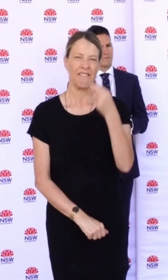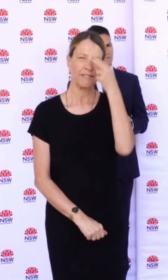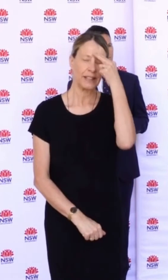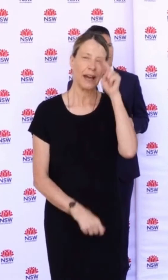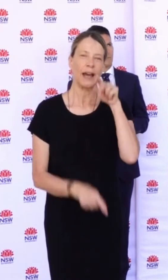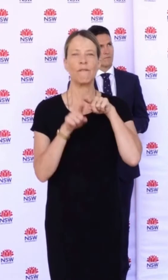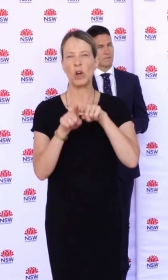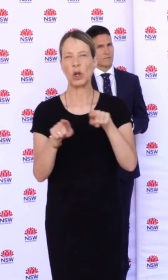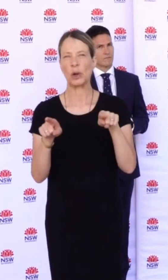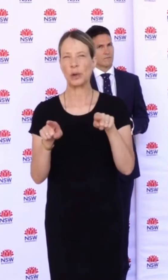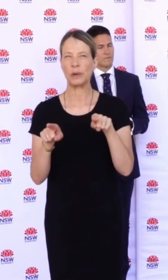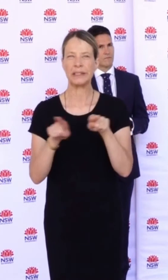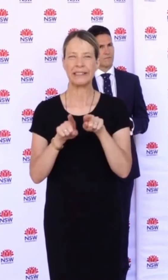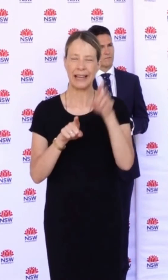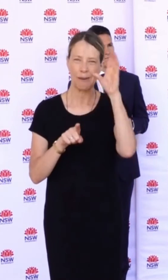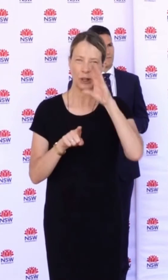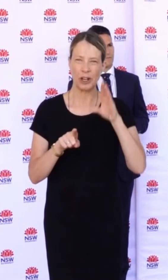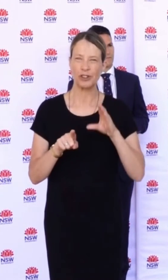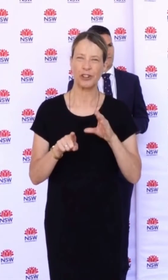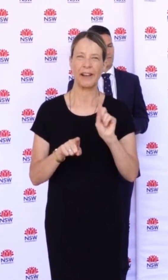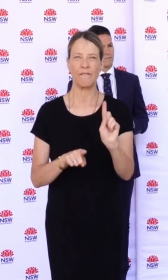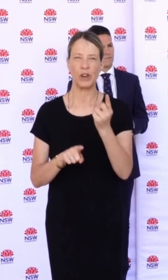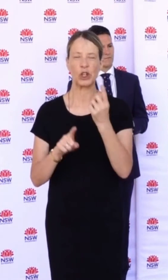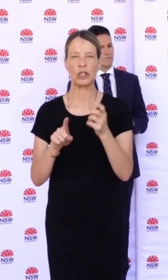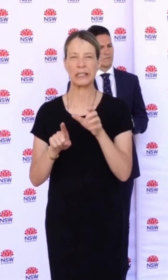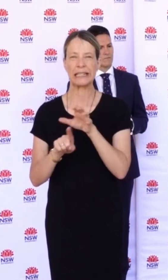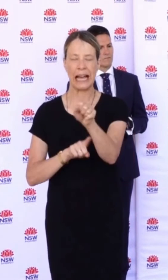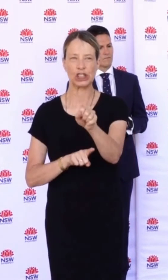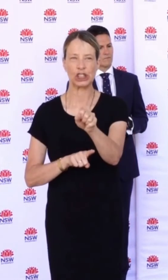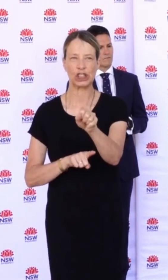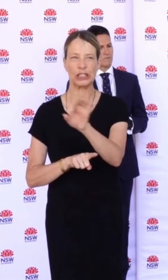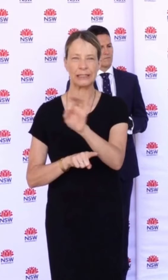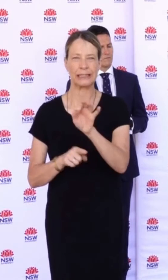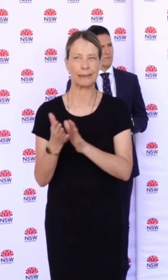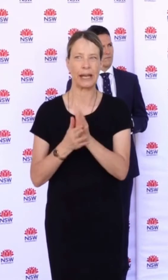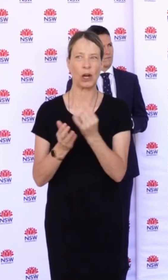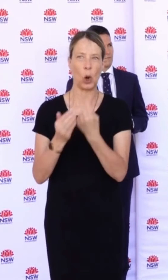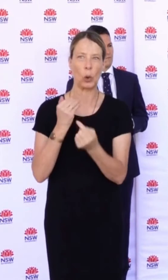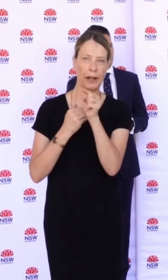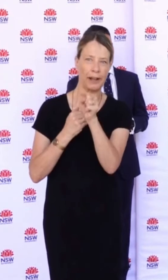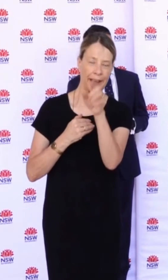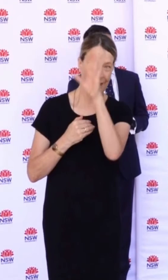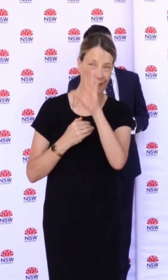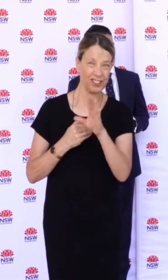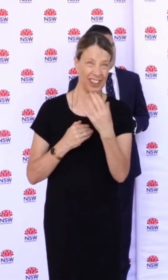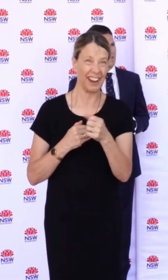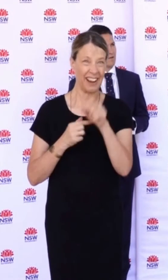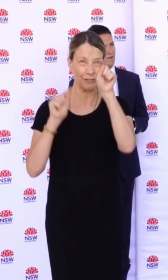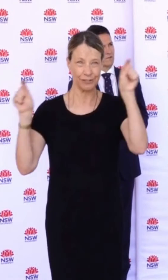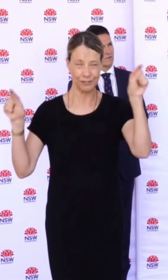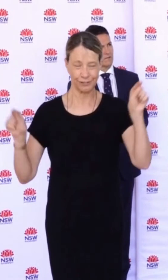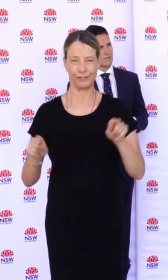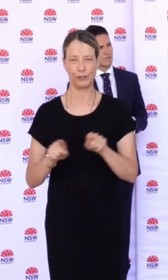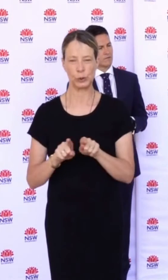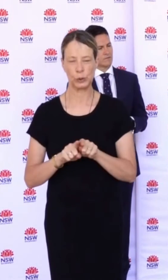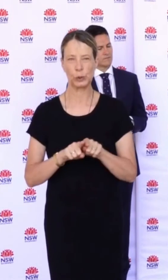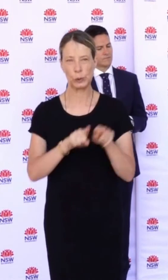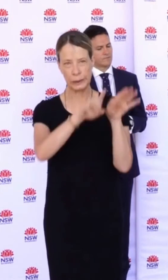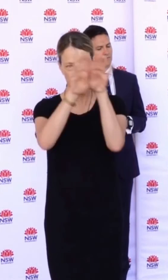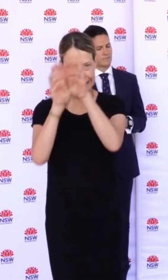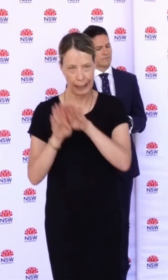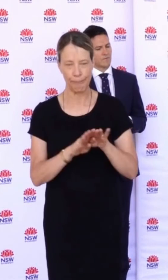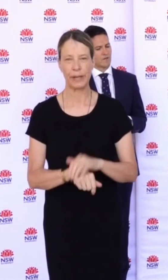to be able to be done so. Anybody at the moment? So there are 14 people, I understand, in the special health account. Yes. How Yeah. many variants of concern